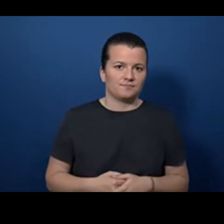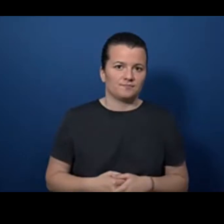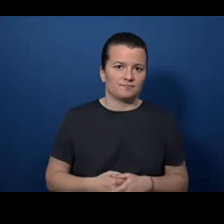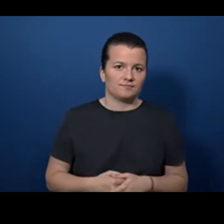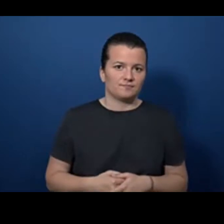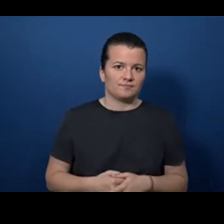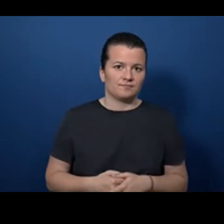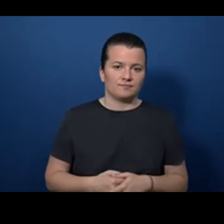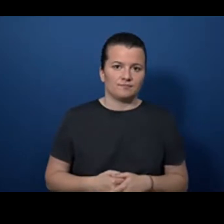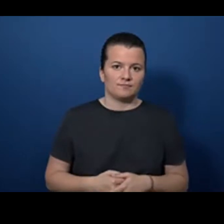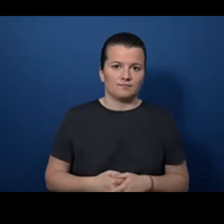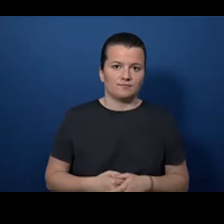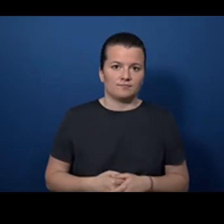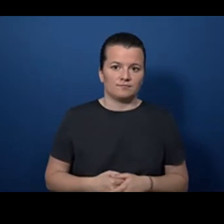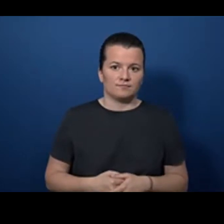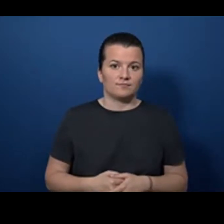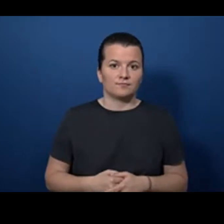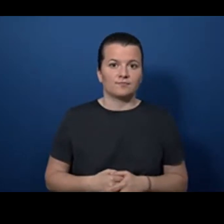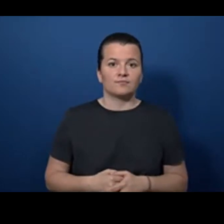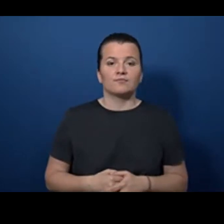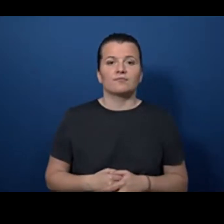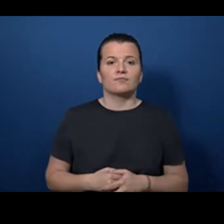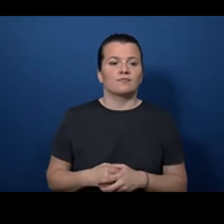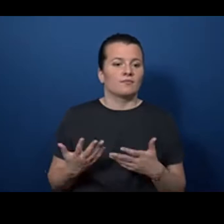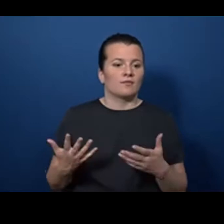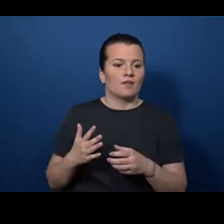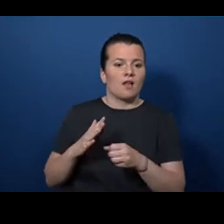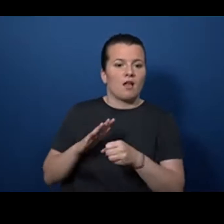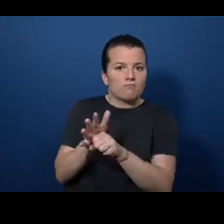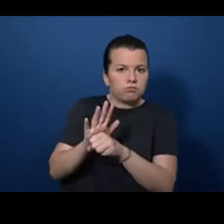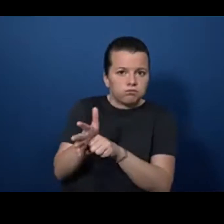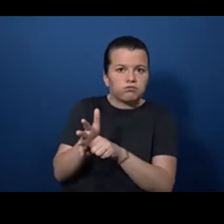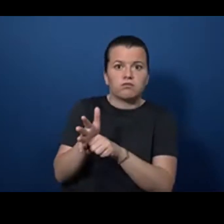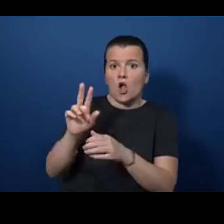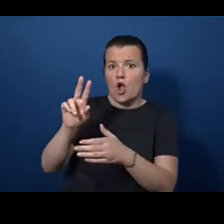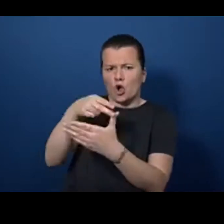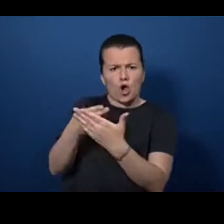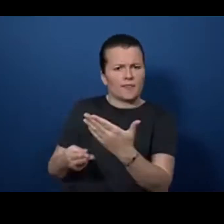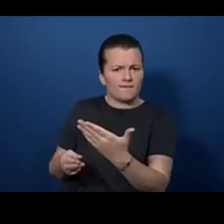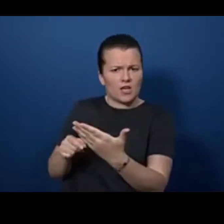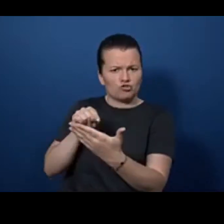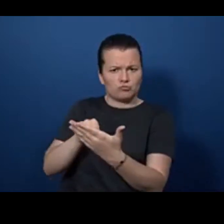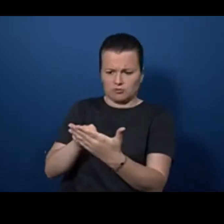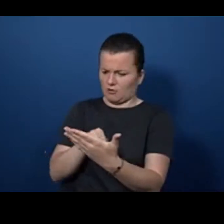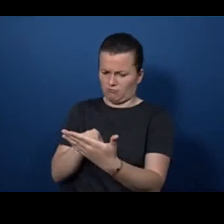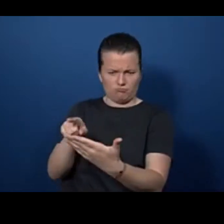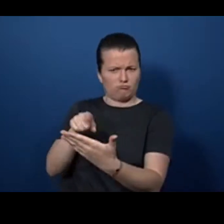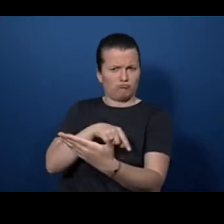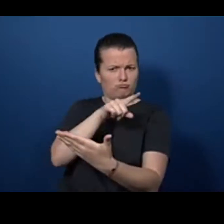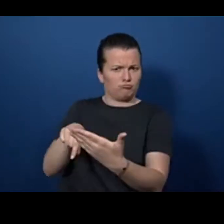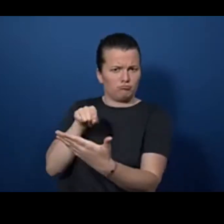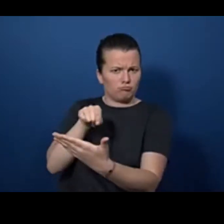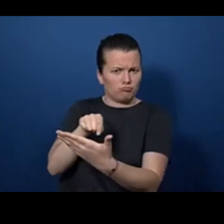harassment, which is decried by the convention. And it can also be a form of cruel, inhuman, or